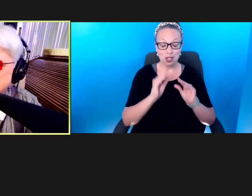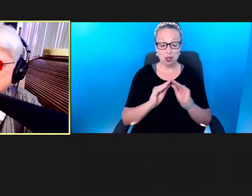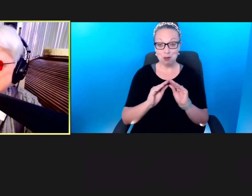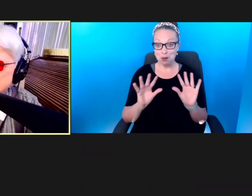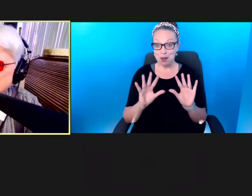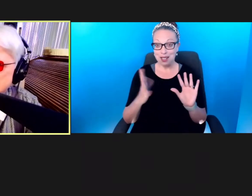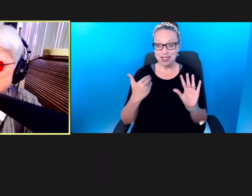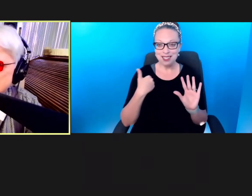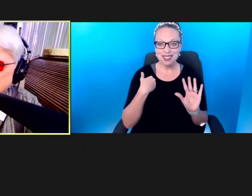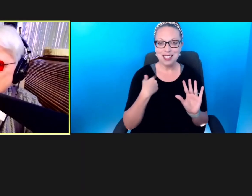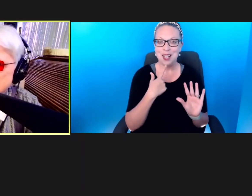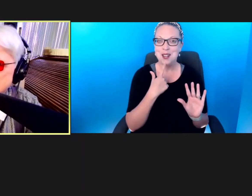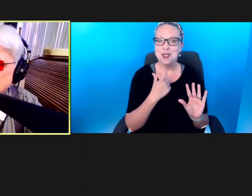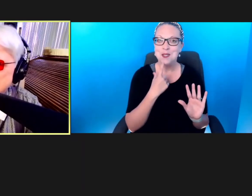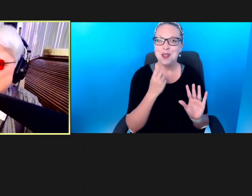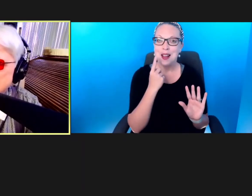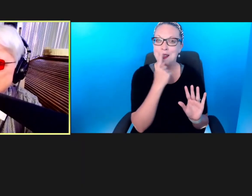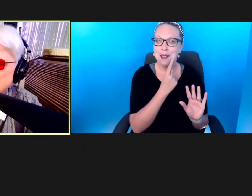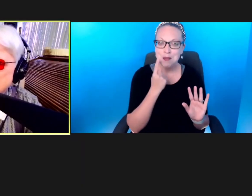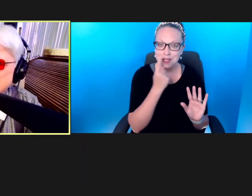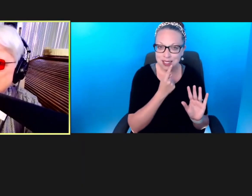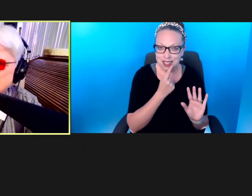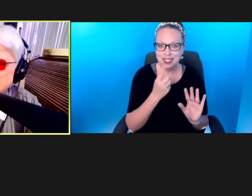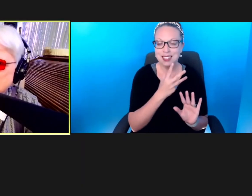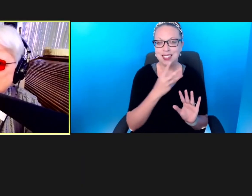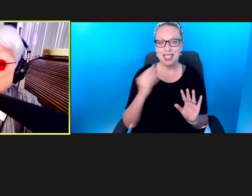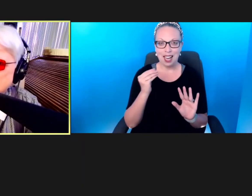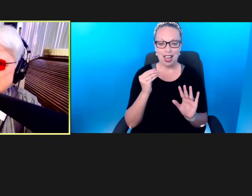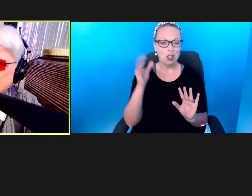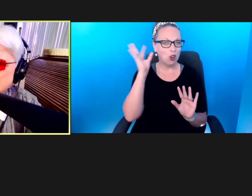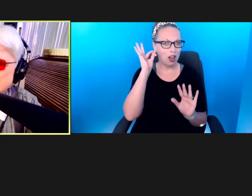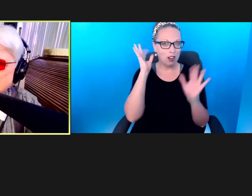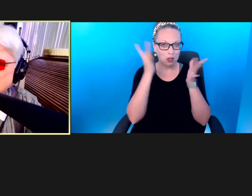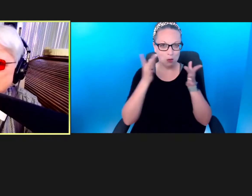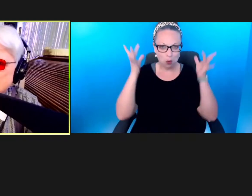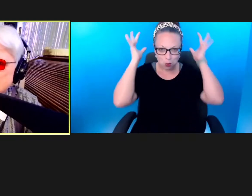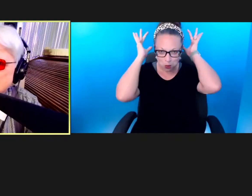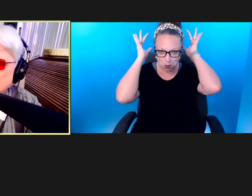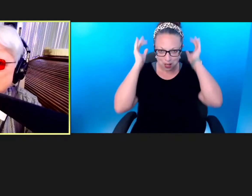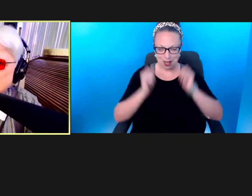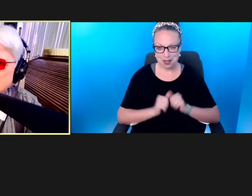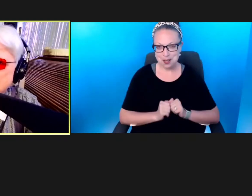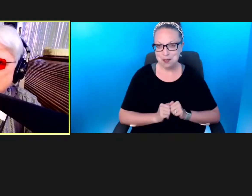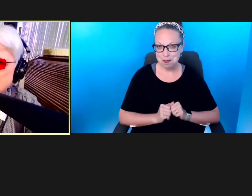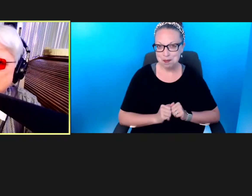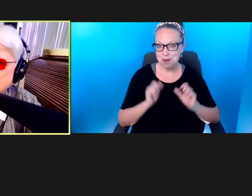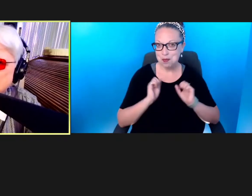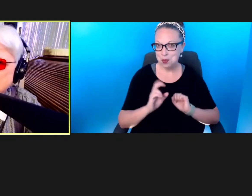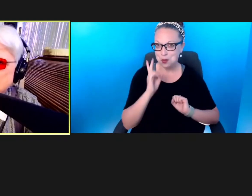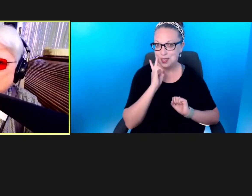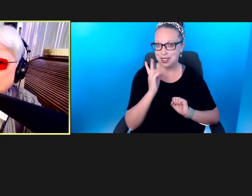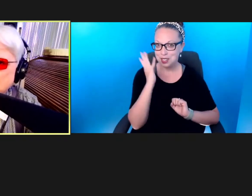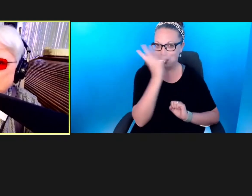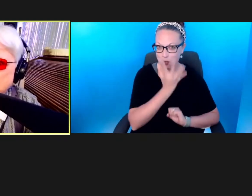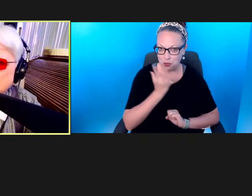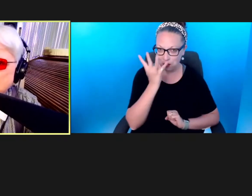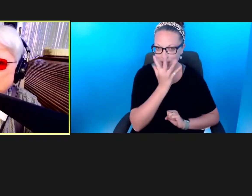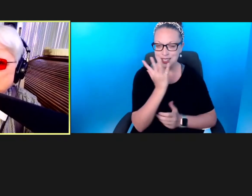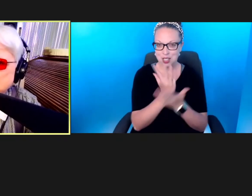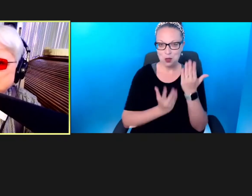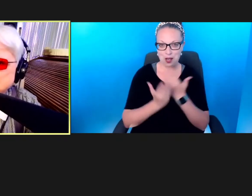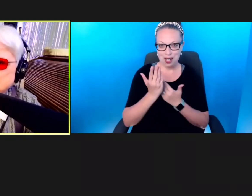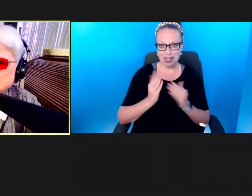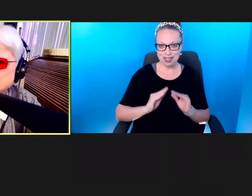bright red lipstick on, and her hair is pulled back, so you can see her face and her